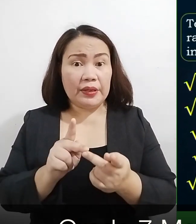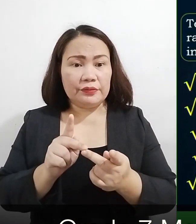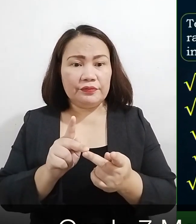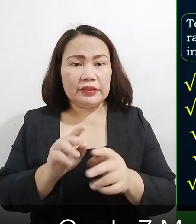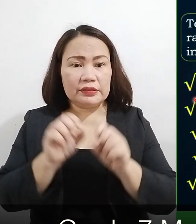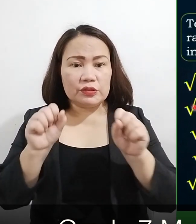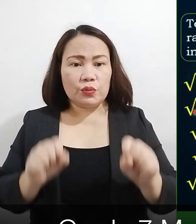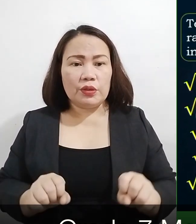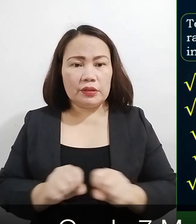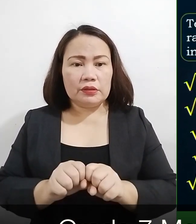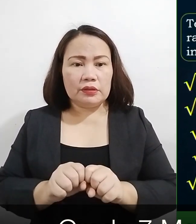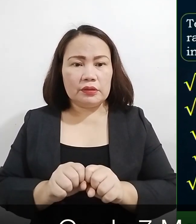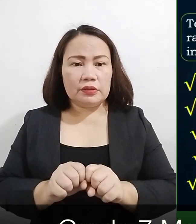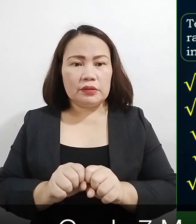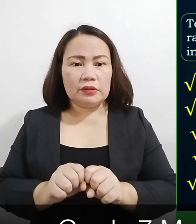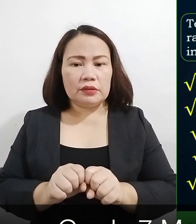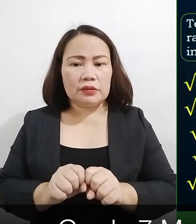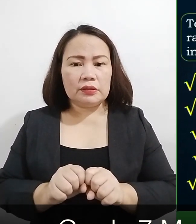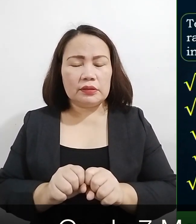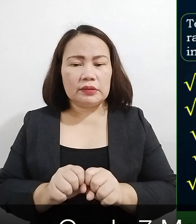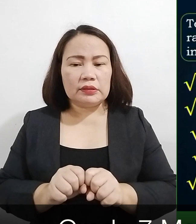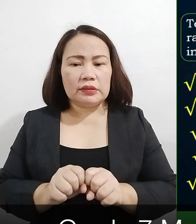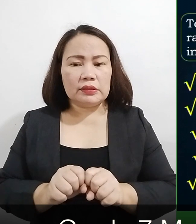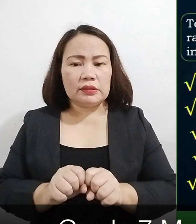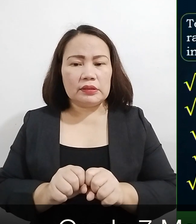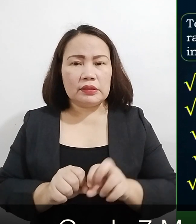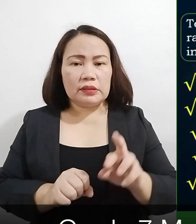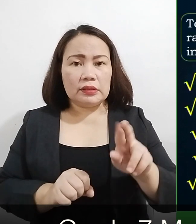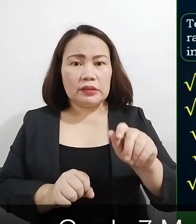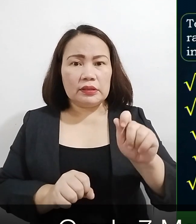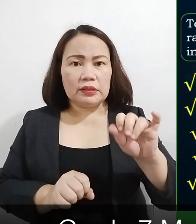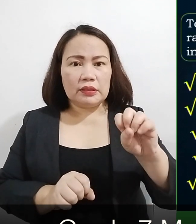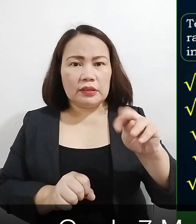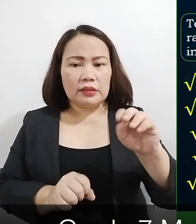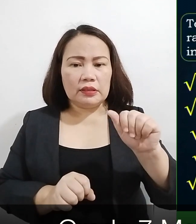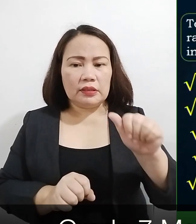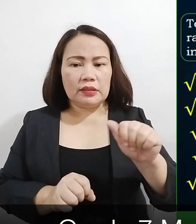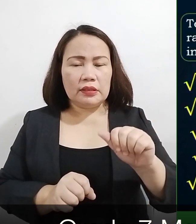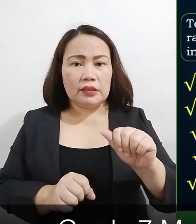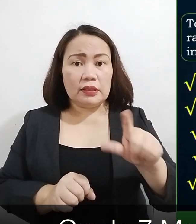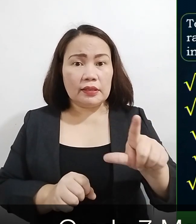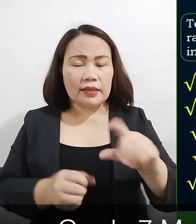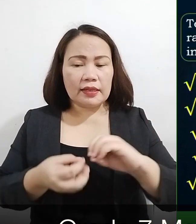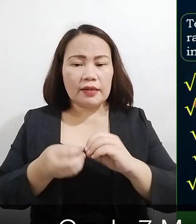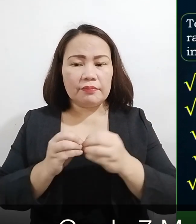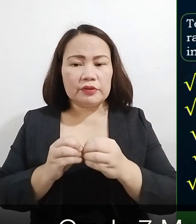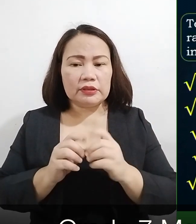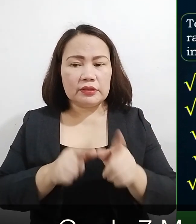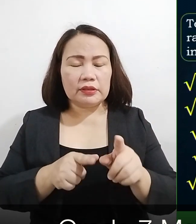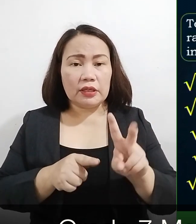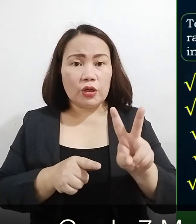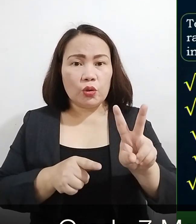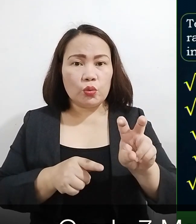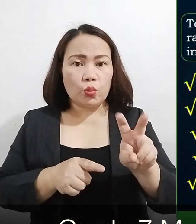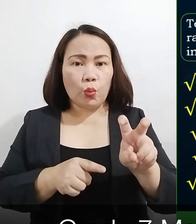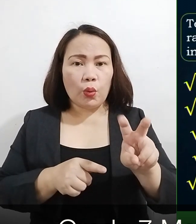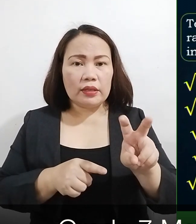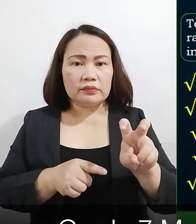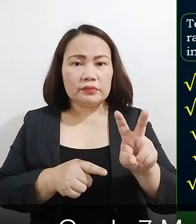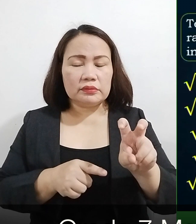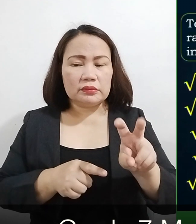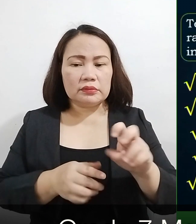This is a perfect square. So, this is also a rational number. And what is the principal